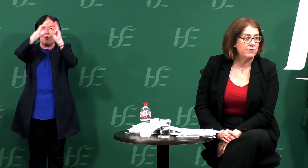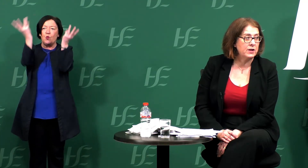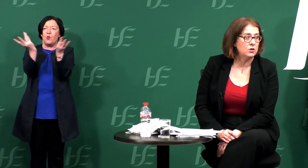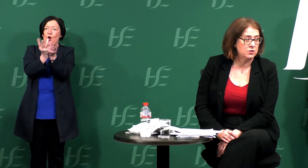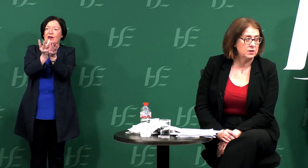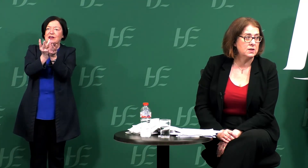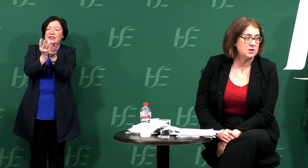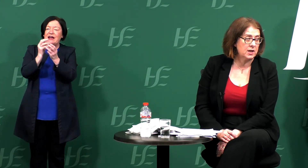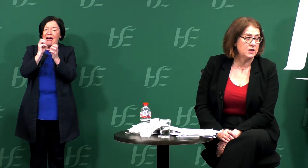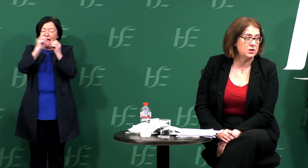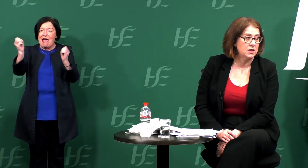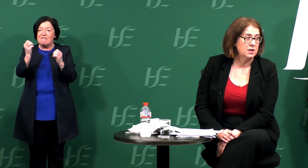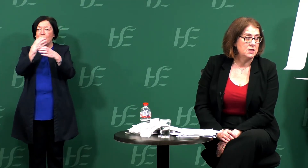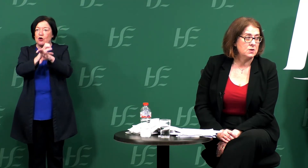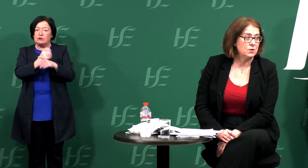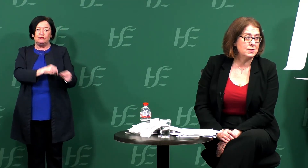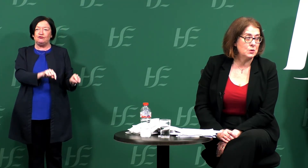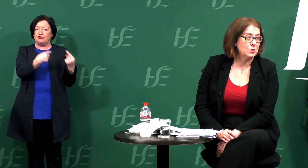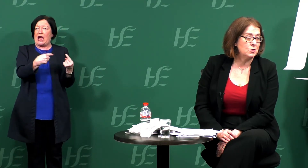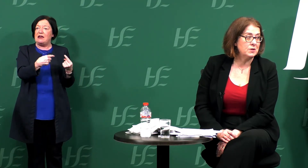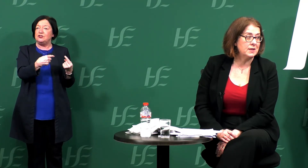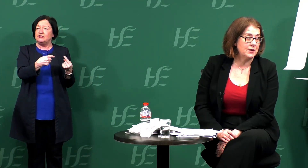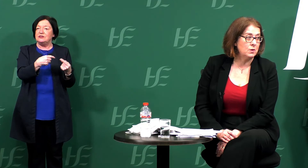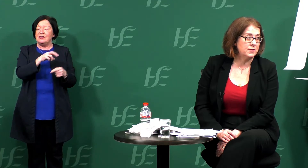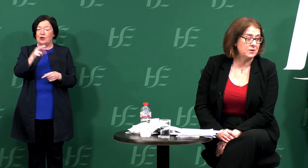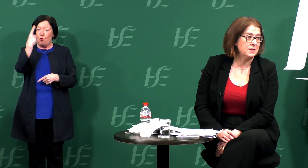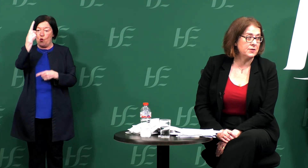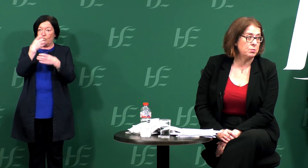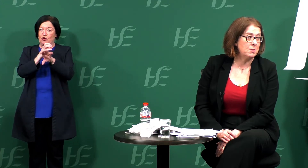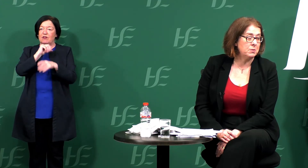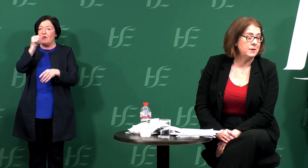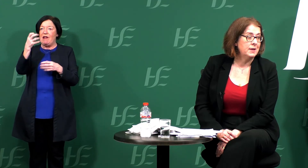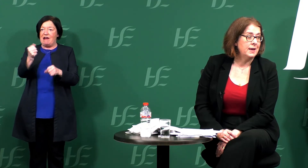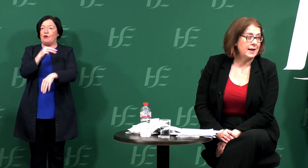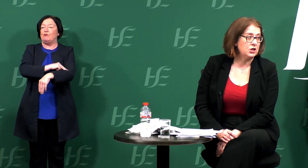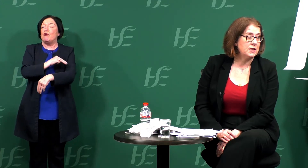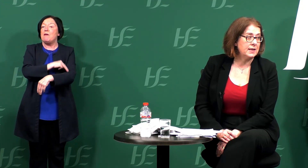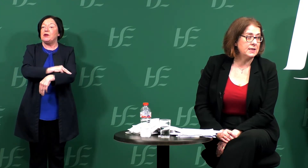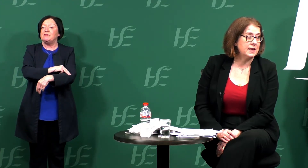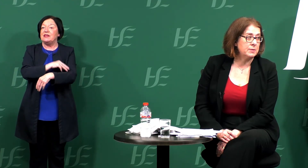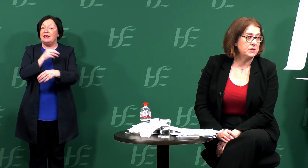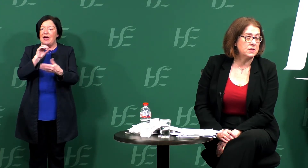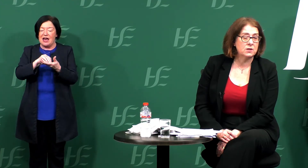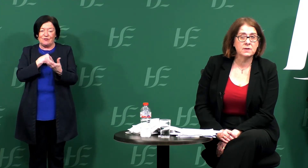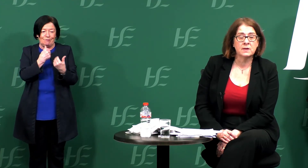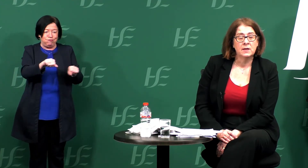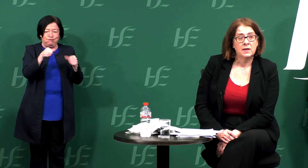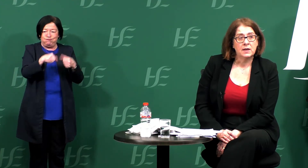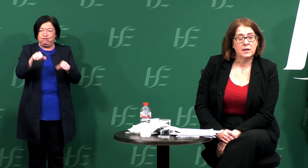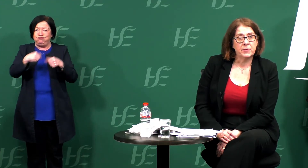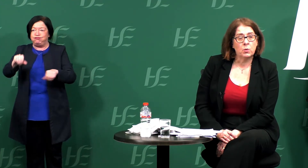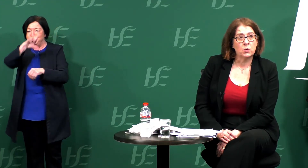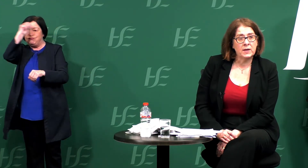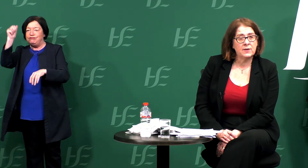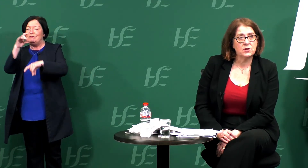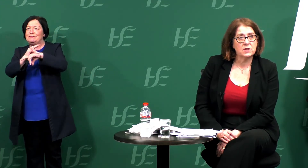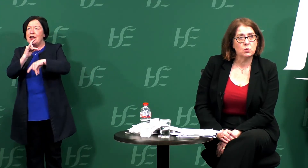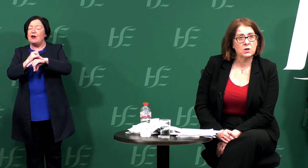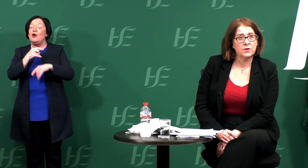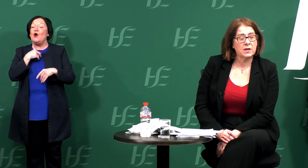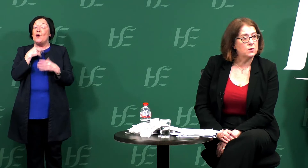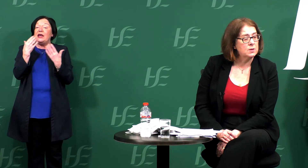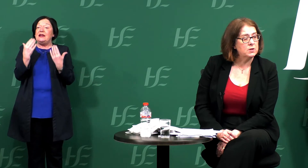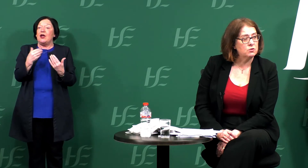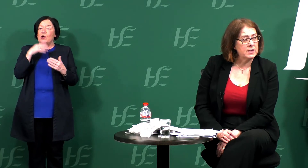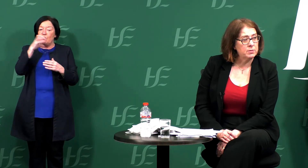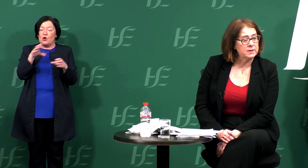and every country is challenged. So there is no country that I know of that doesn't have a problem actually getting CAMS consultants. What we have done is